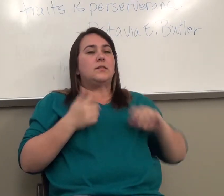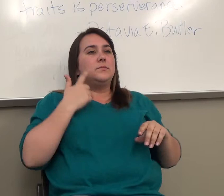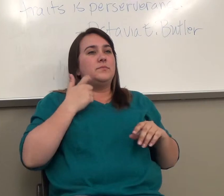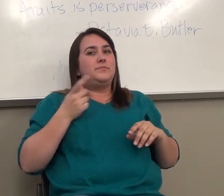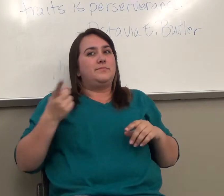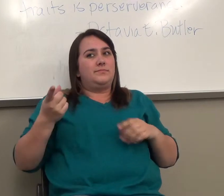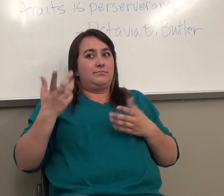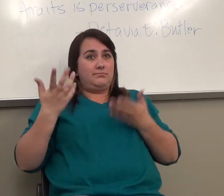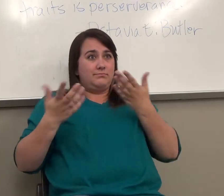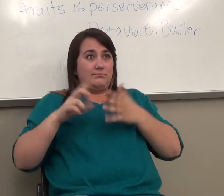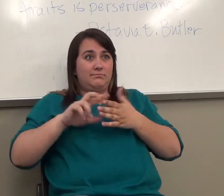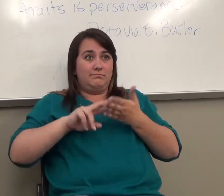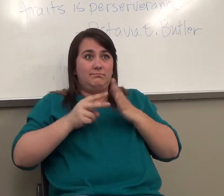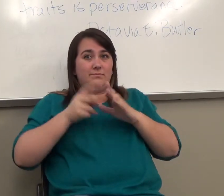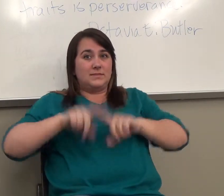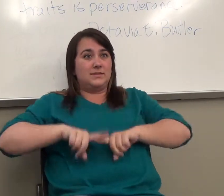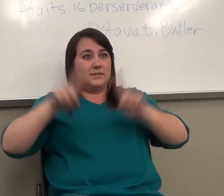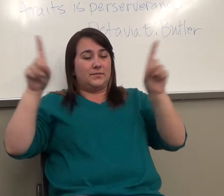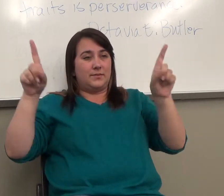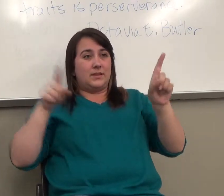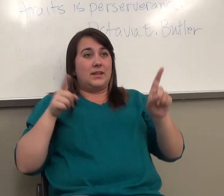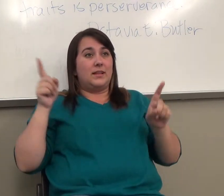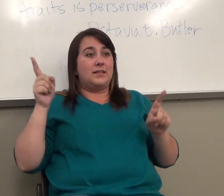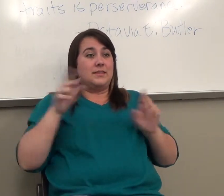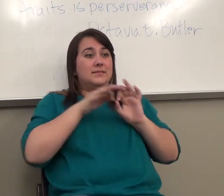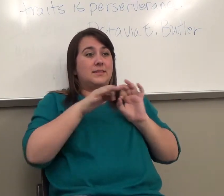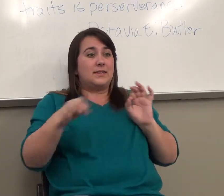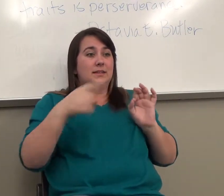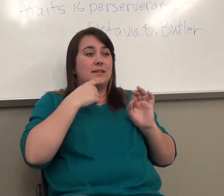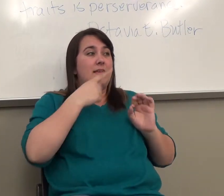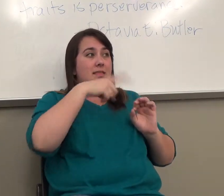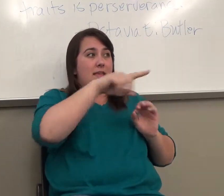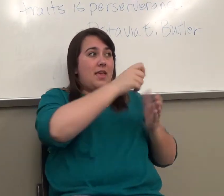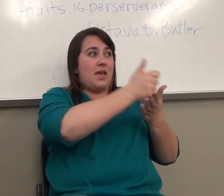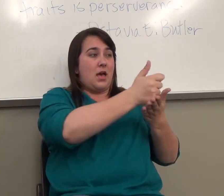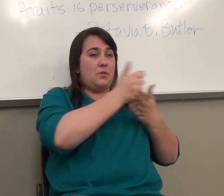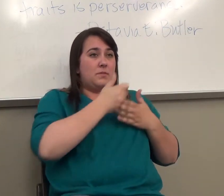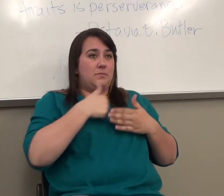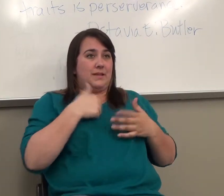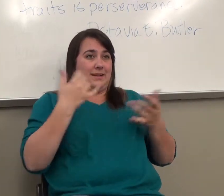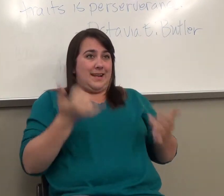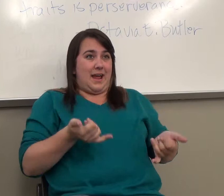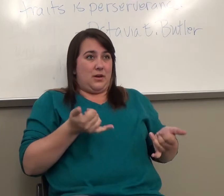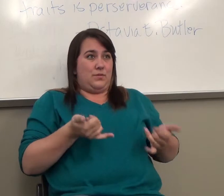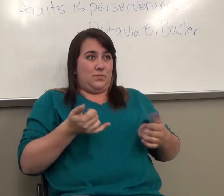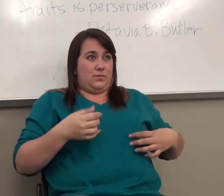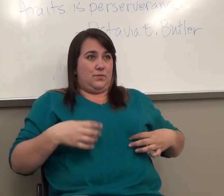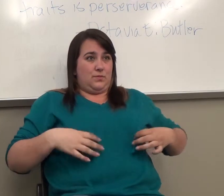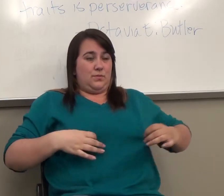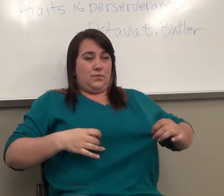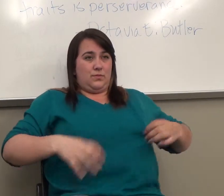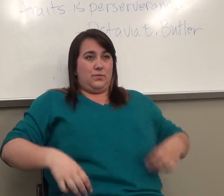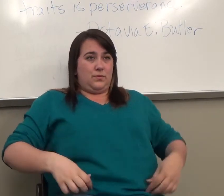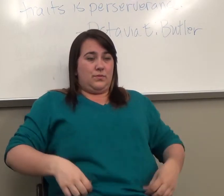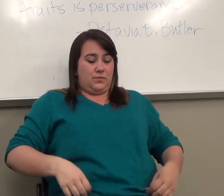person is saying. They're saying they help me now. They're doing this now. They didn't do it